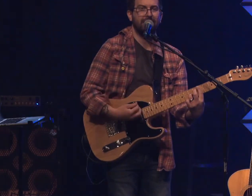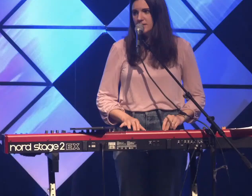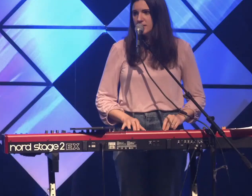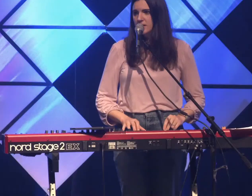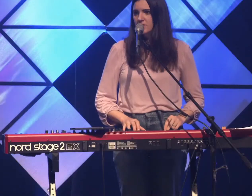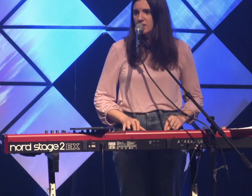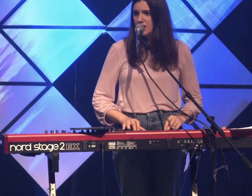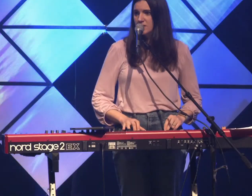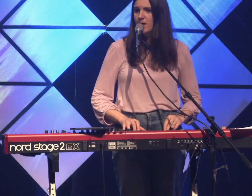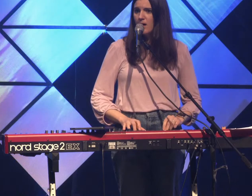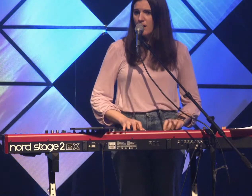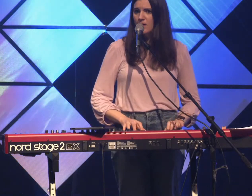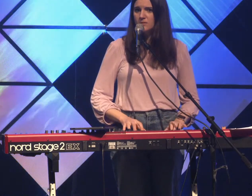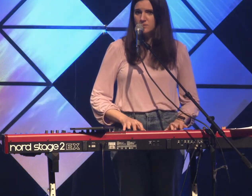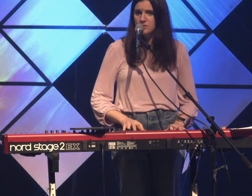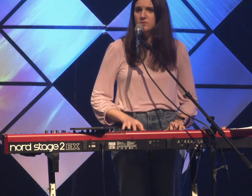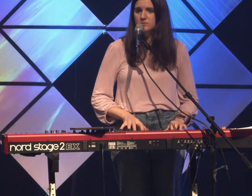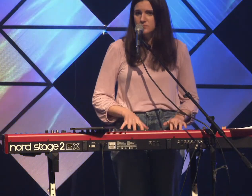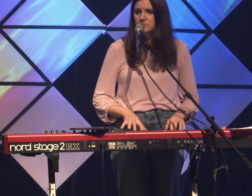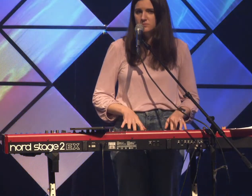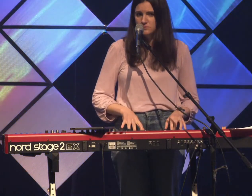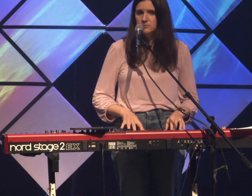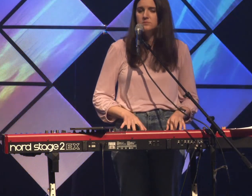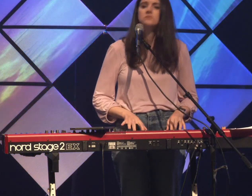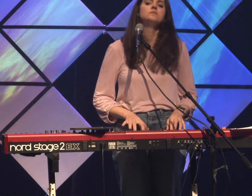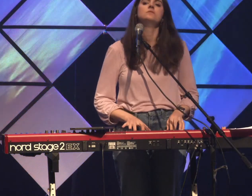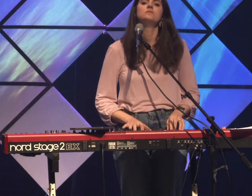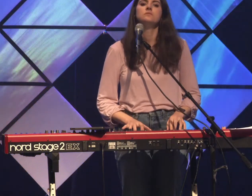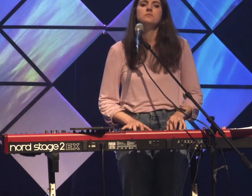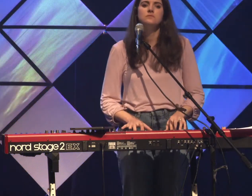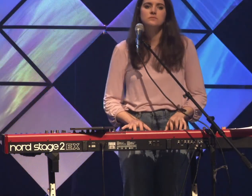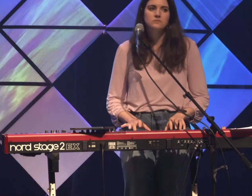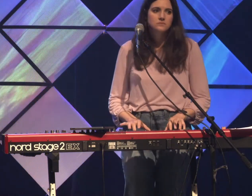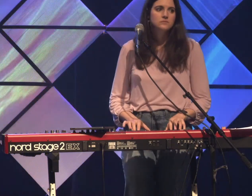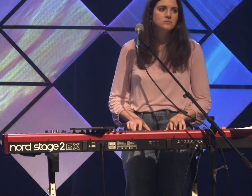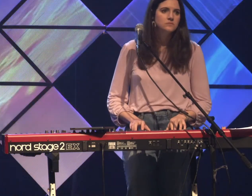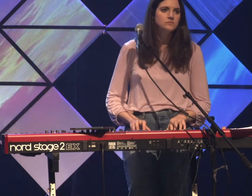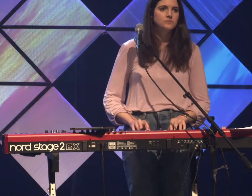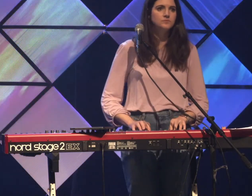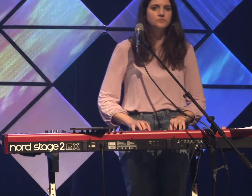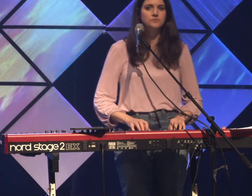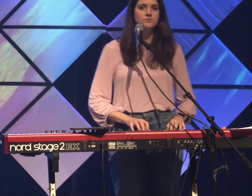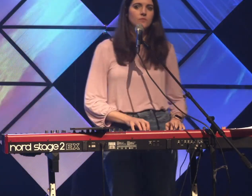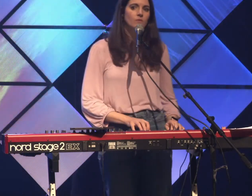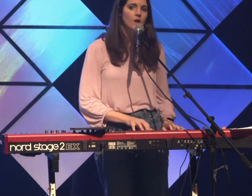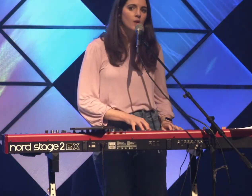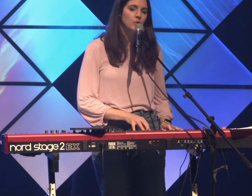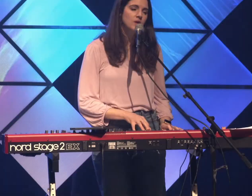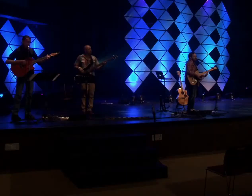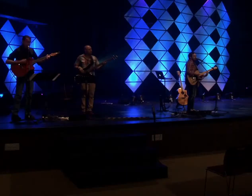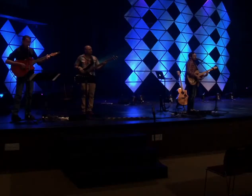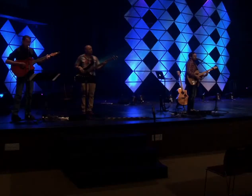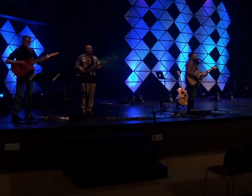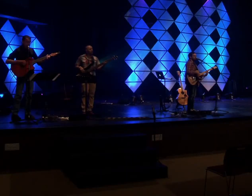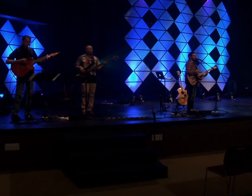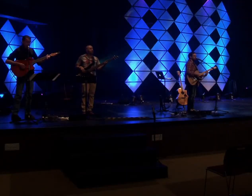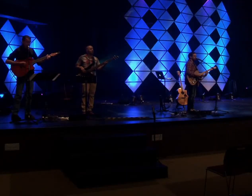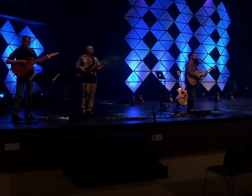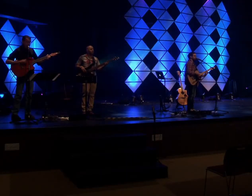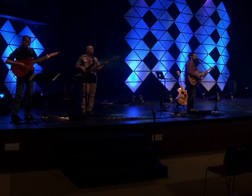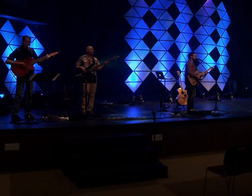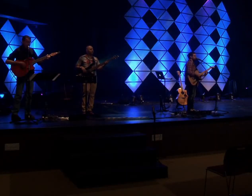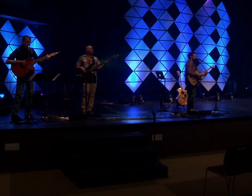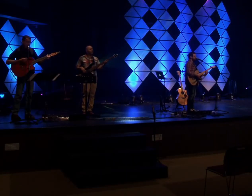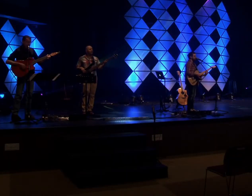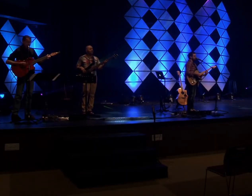our skin is leaving these bones. Fire in the wind, we're burning out of control. We are the children